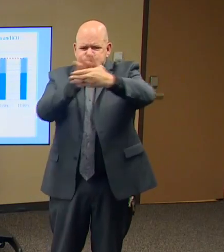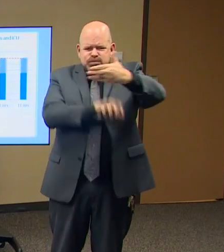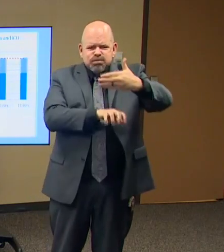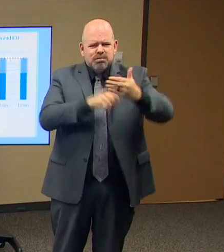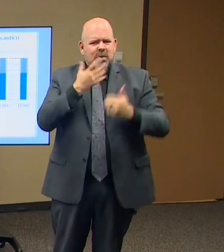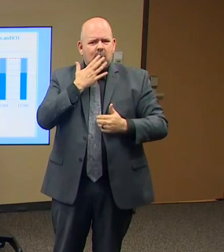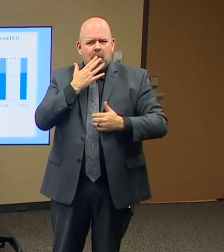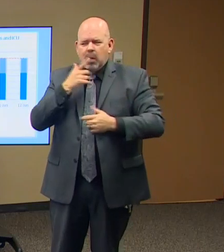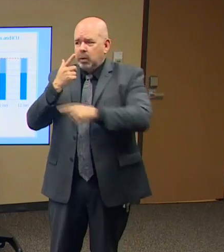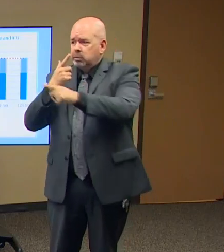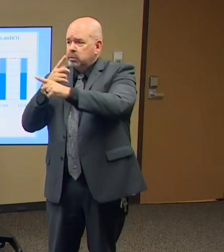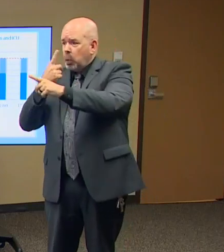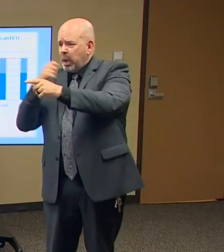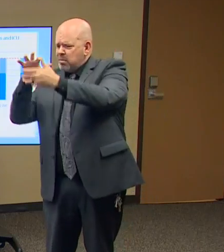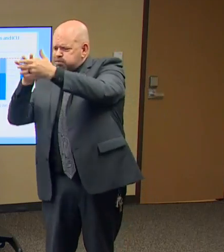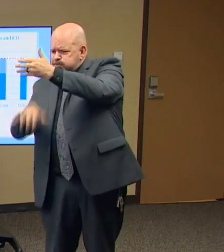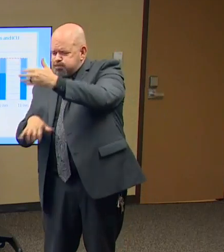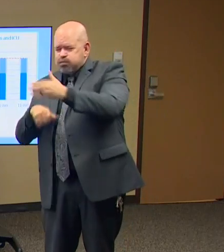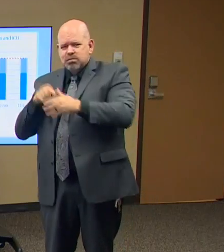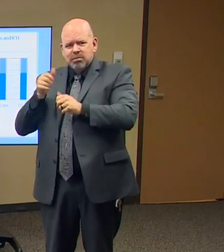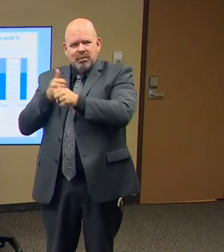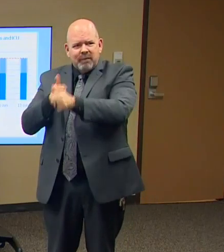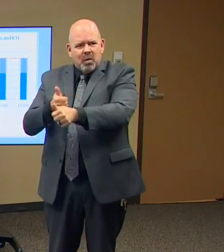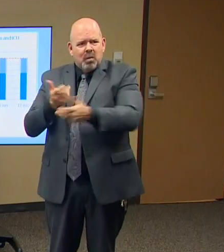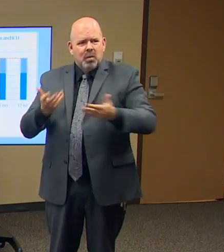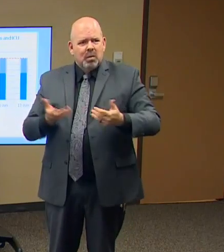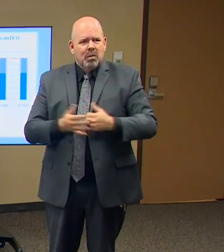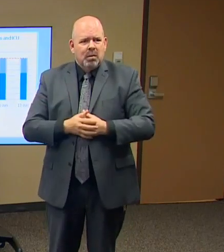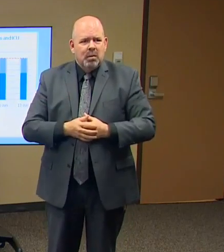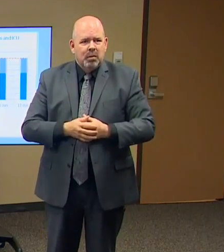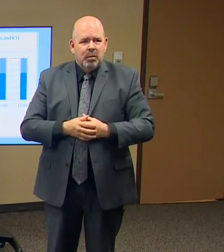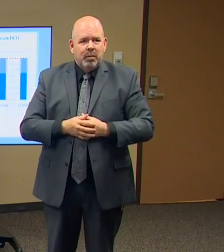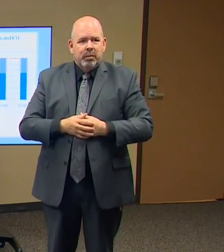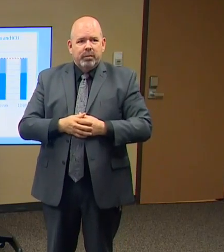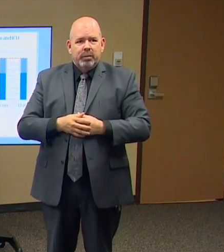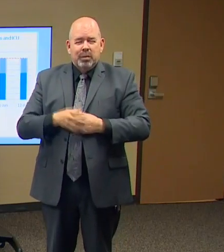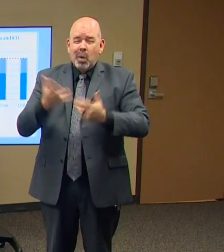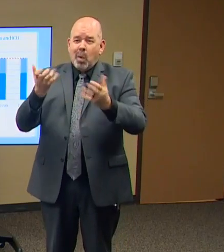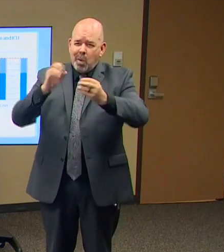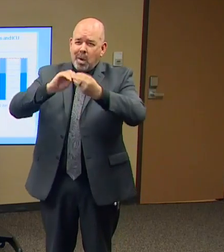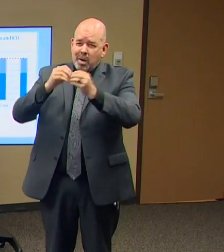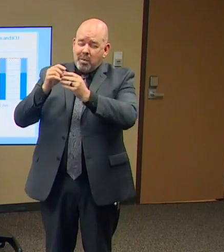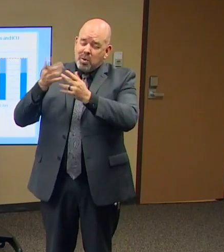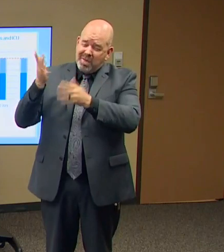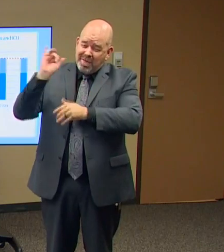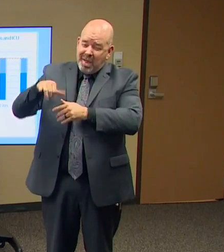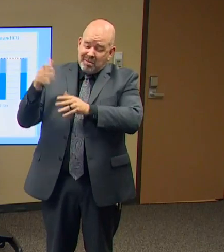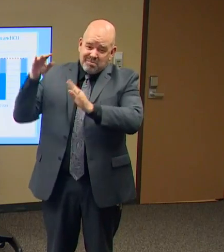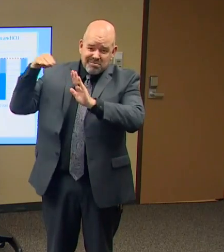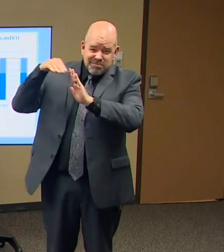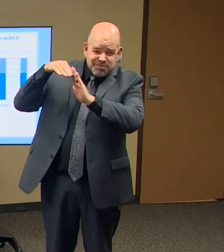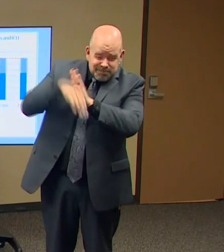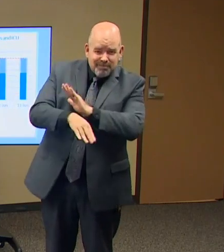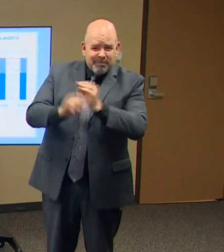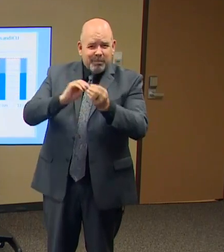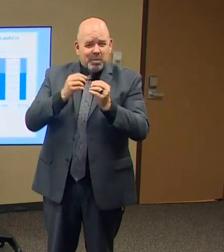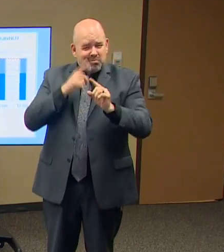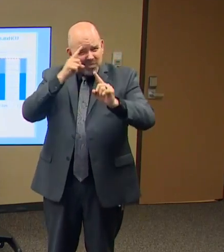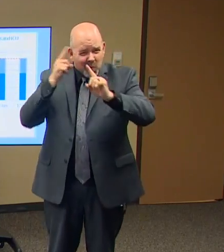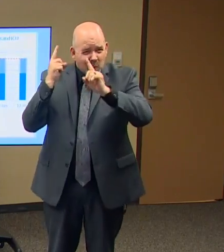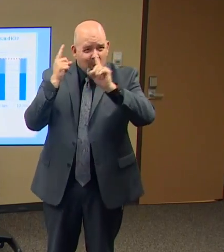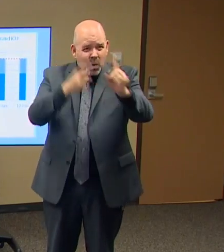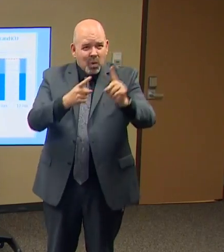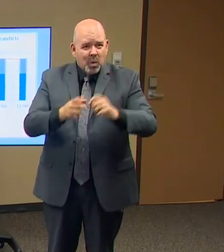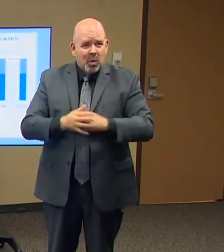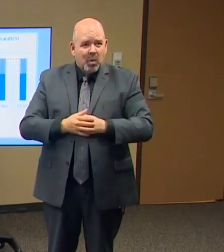for us to keep some of these numbers down. But certainly, some of these latest numbers are concerning. So I think that's all I've got.